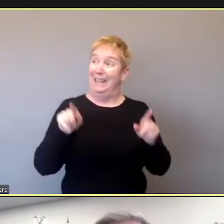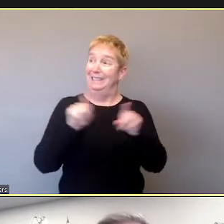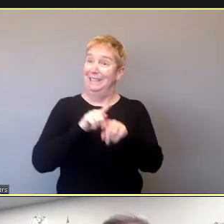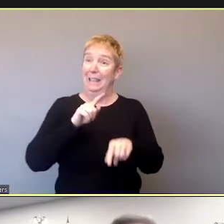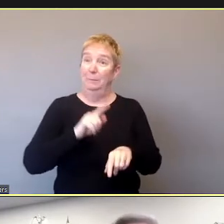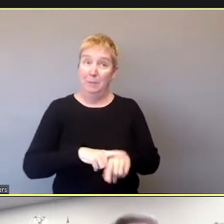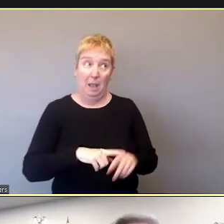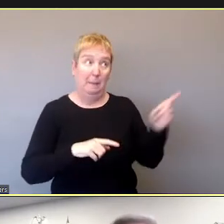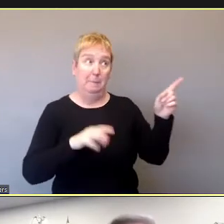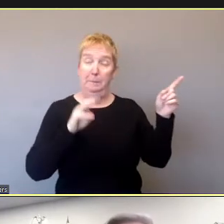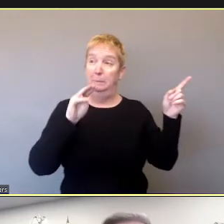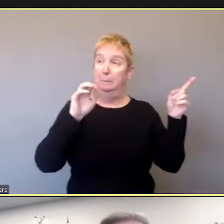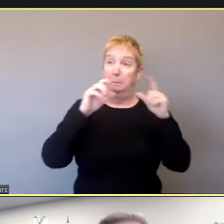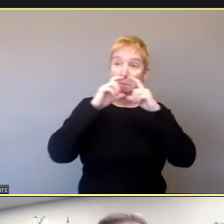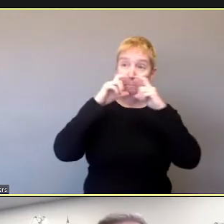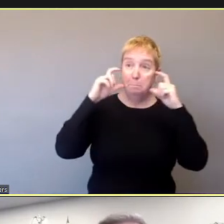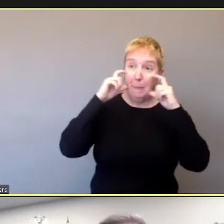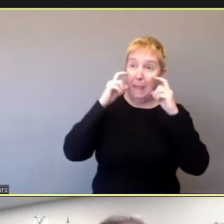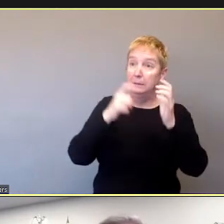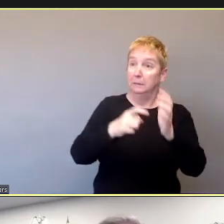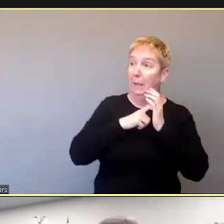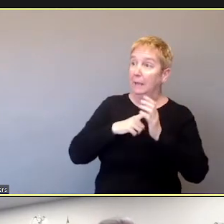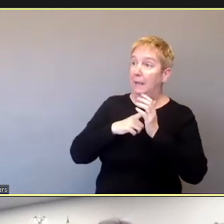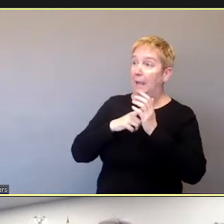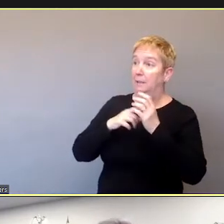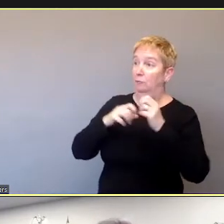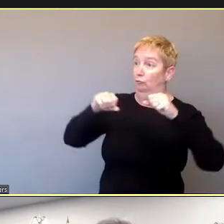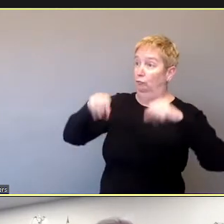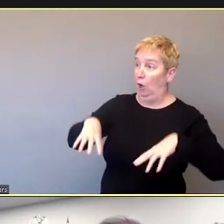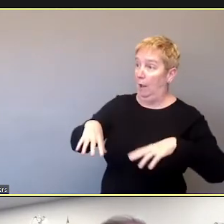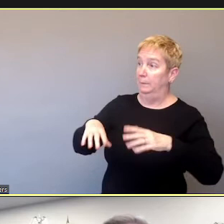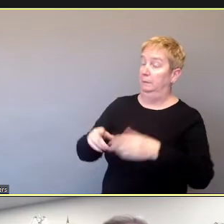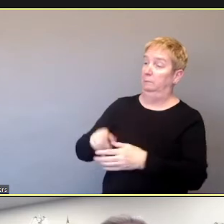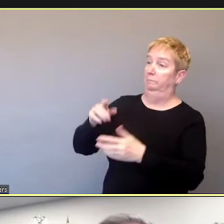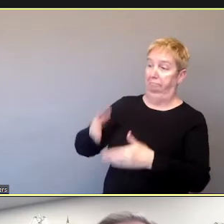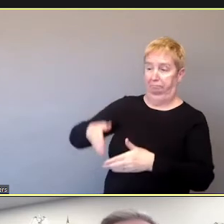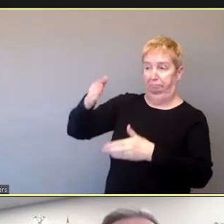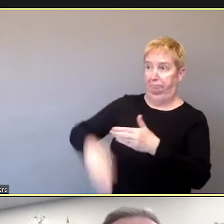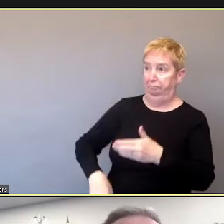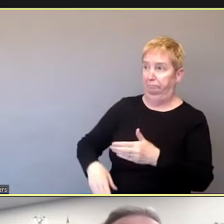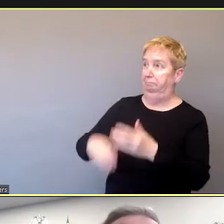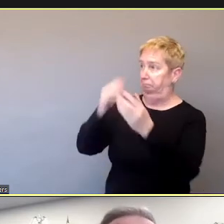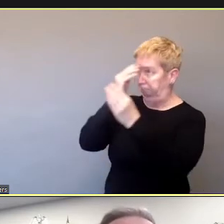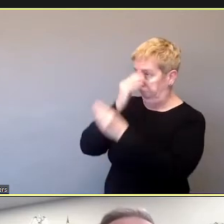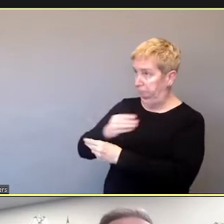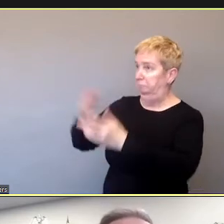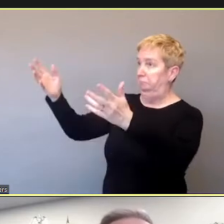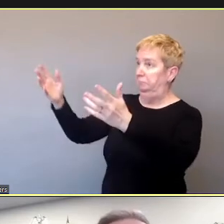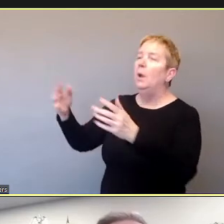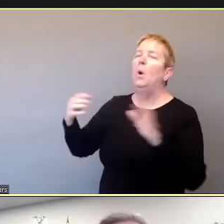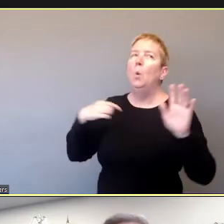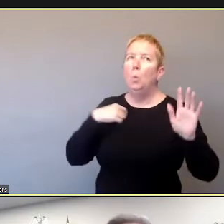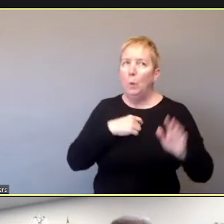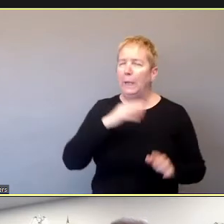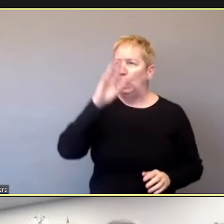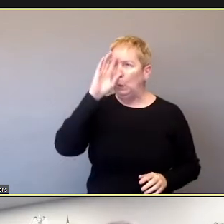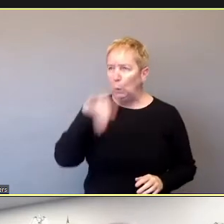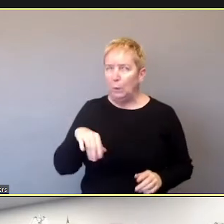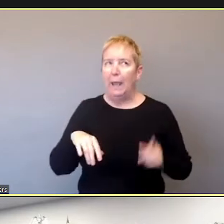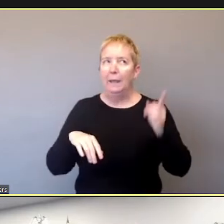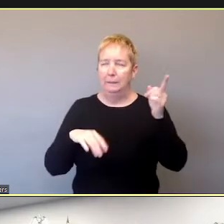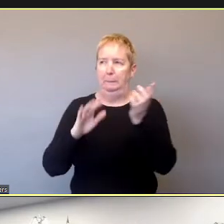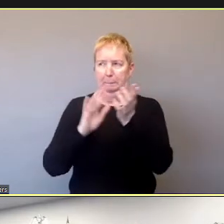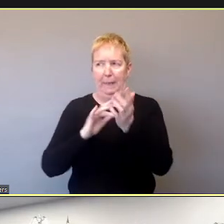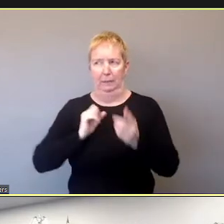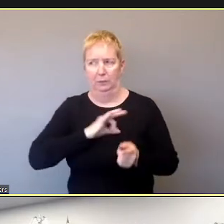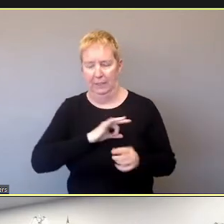but healthcare workers, we did it. We knew that we still had crisis standards of care in effect. Our plan currently